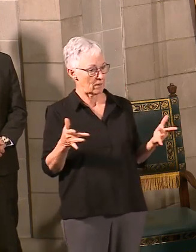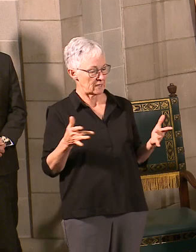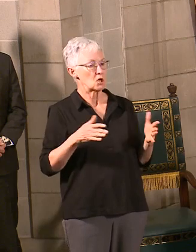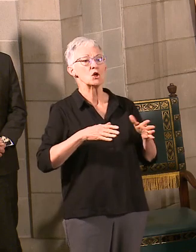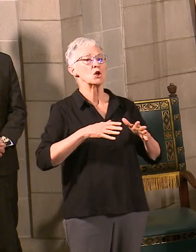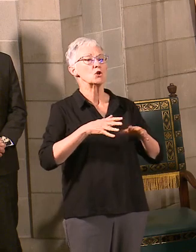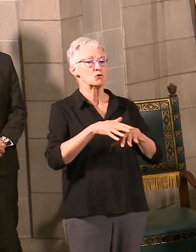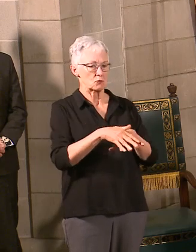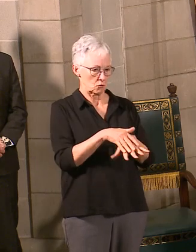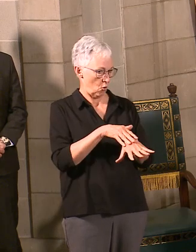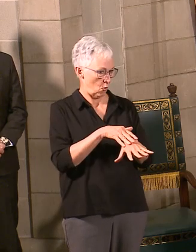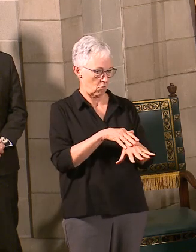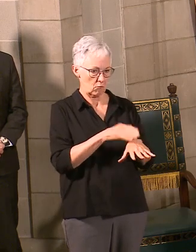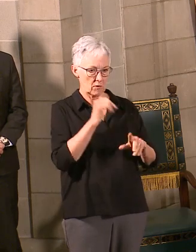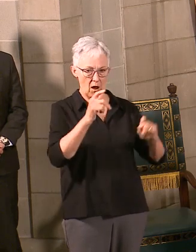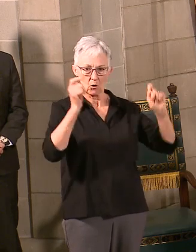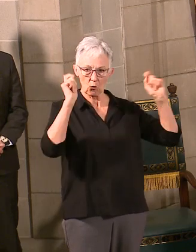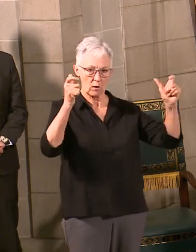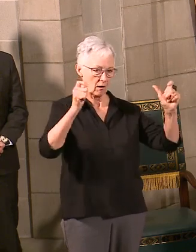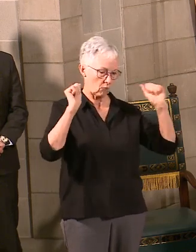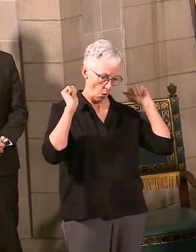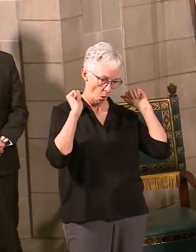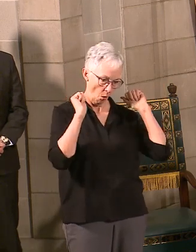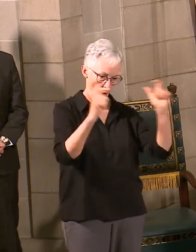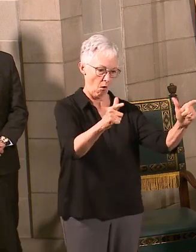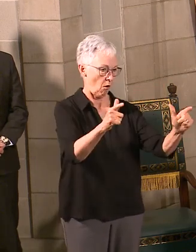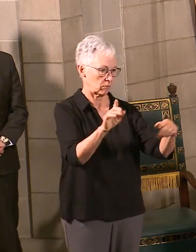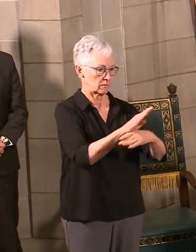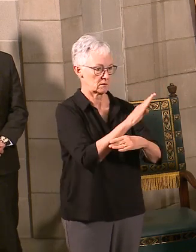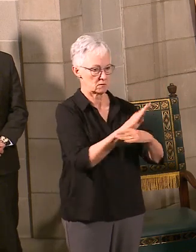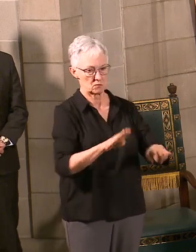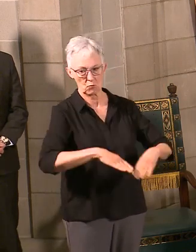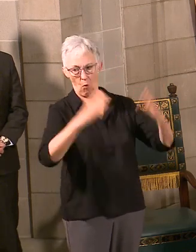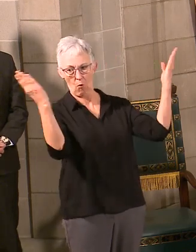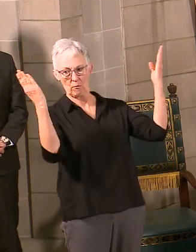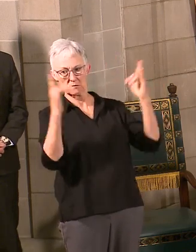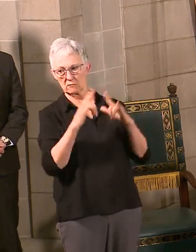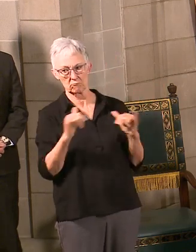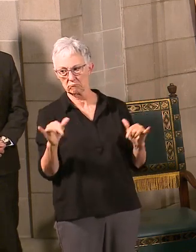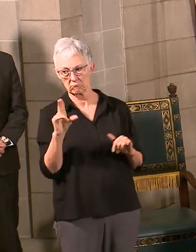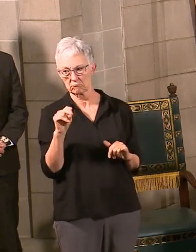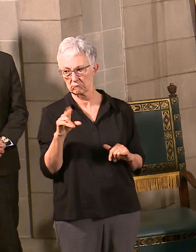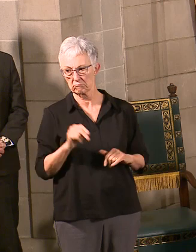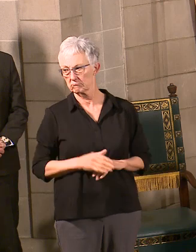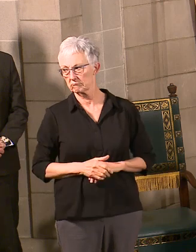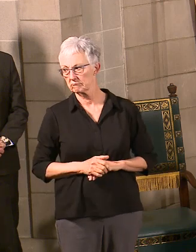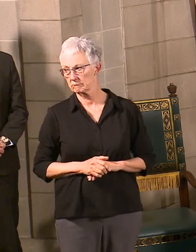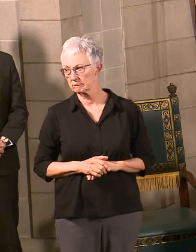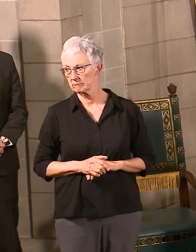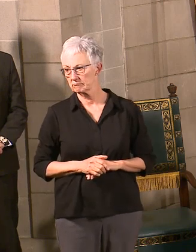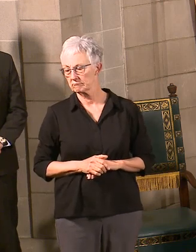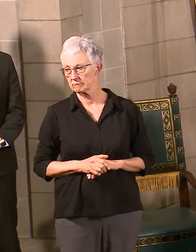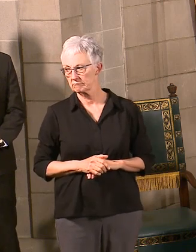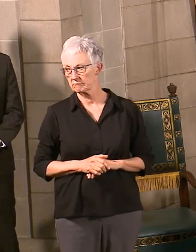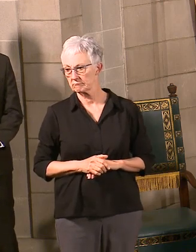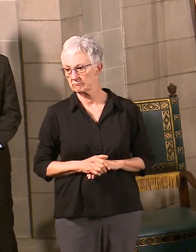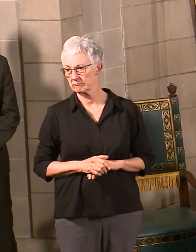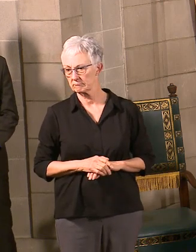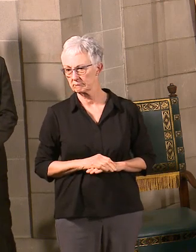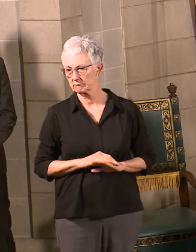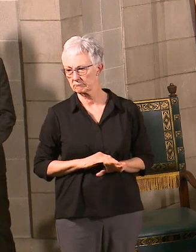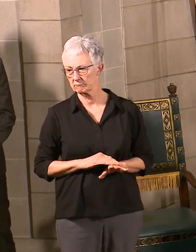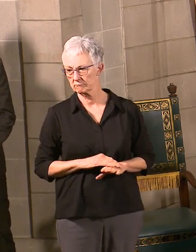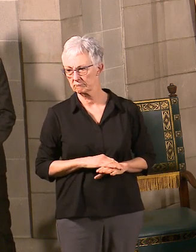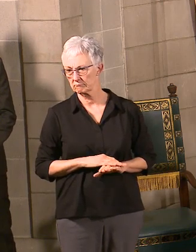but don't have anything to announce with regard to that, as we're really just in the early conversations or early part of those conversations. Alexandra at KCD has